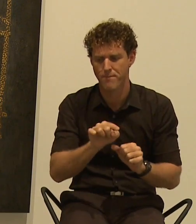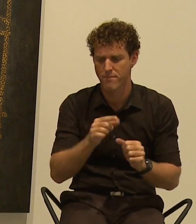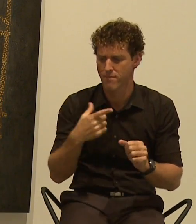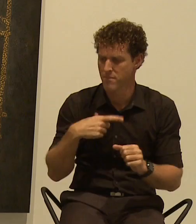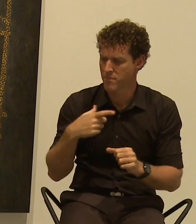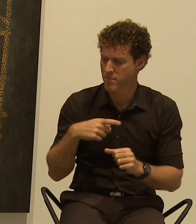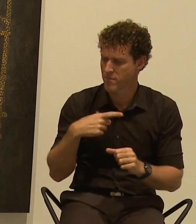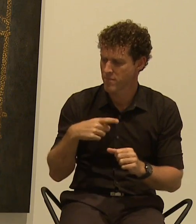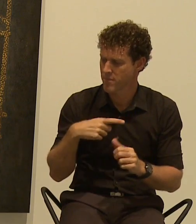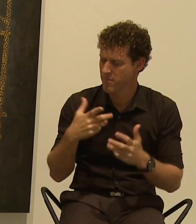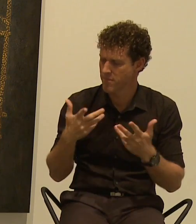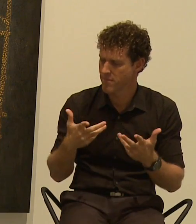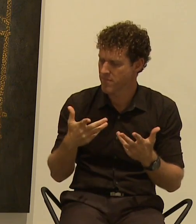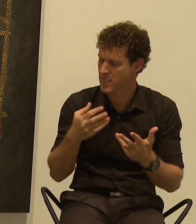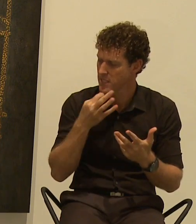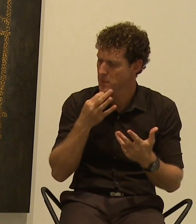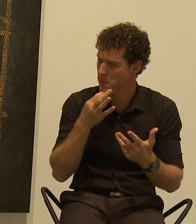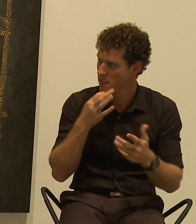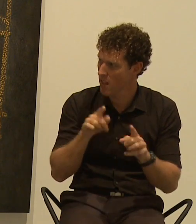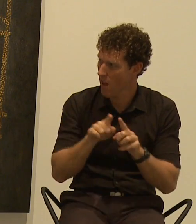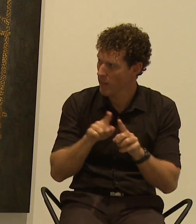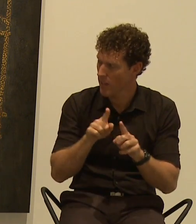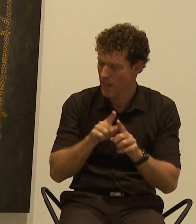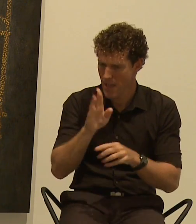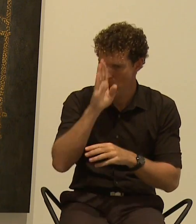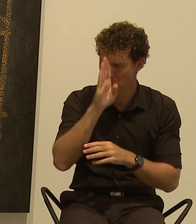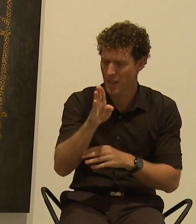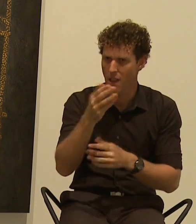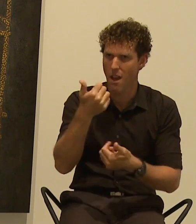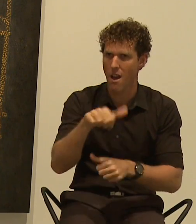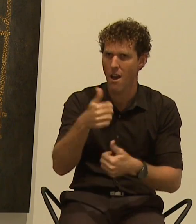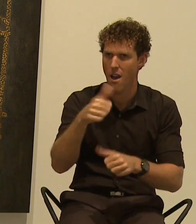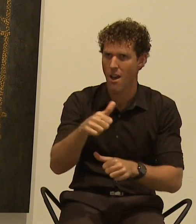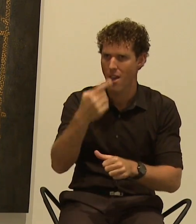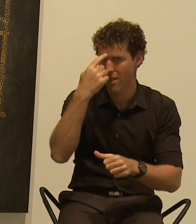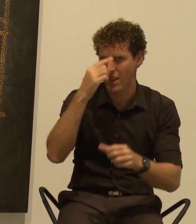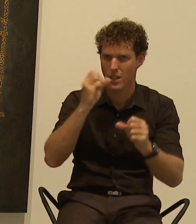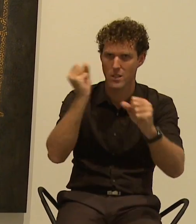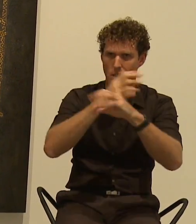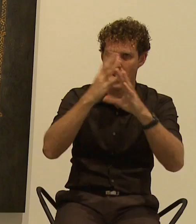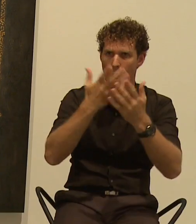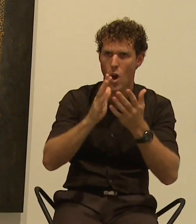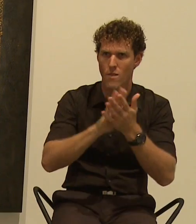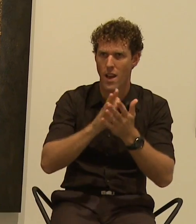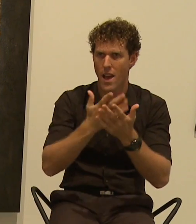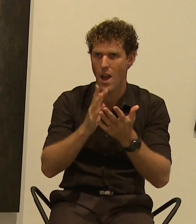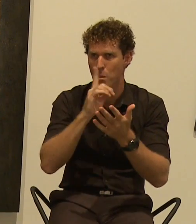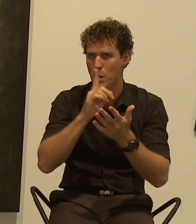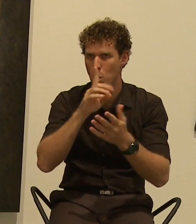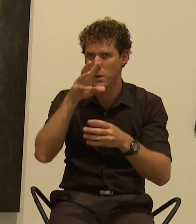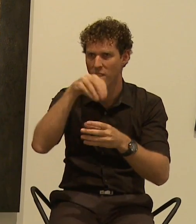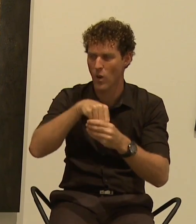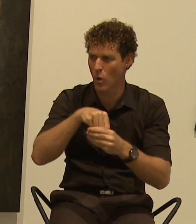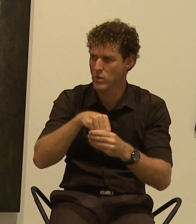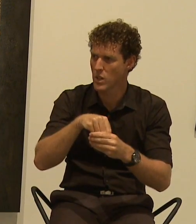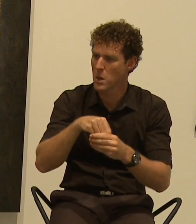because it's kind of almost immediately makes a lot of people think about Aboriginal people in dot painting, but it's